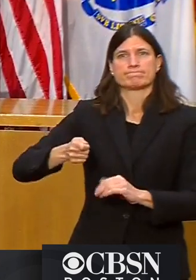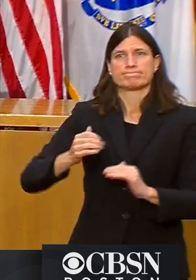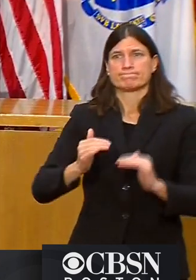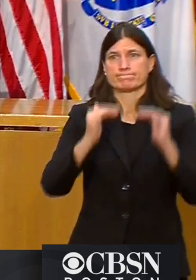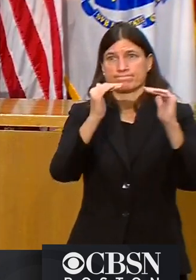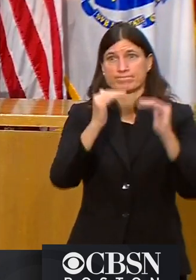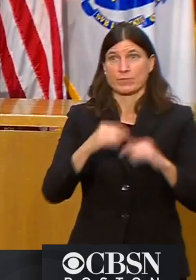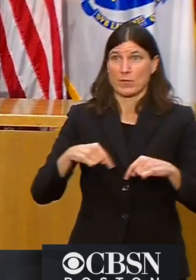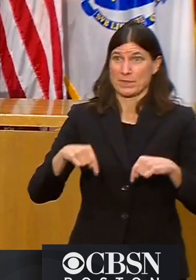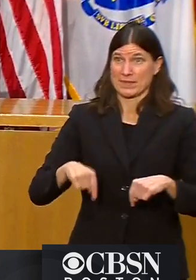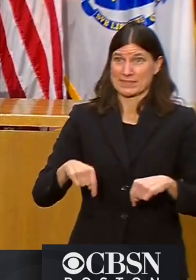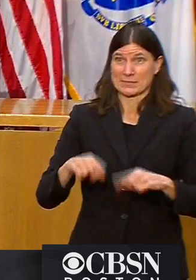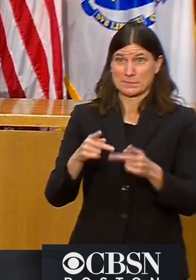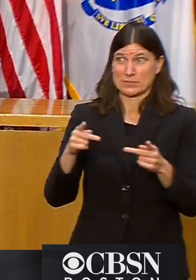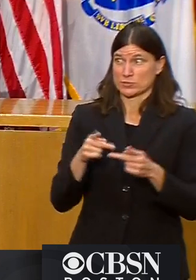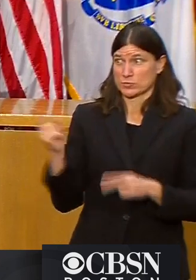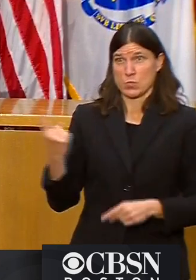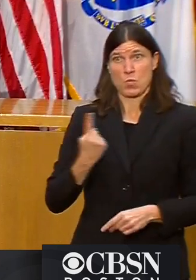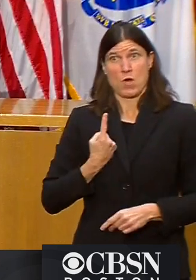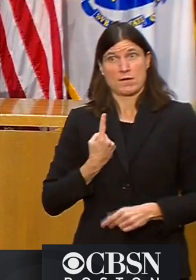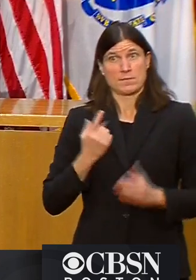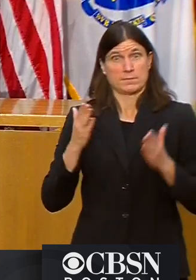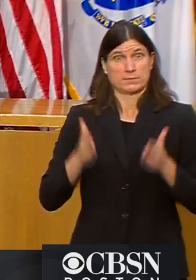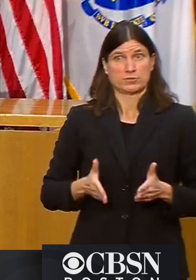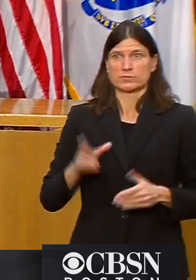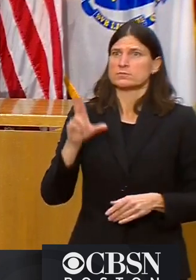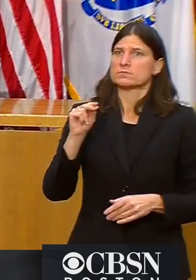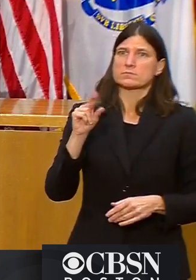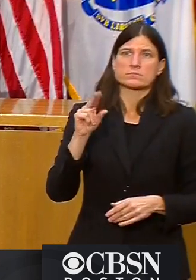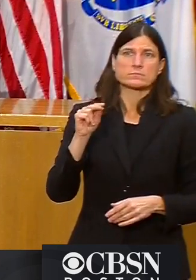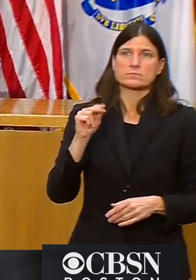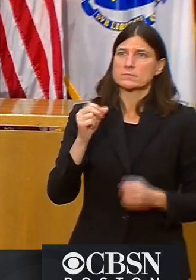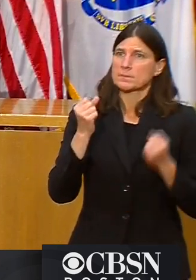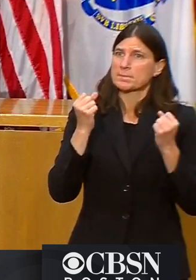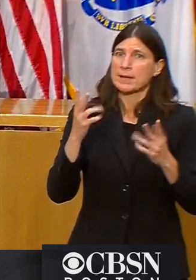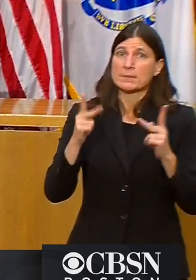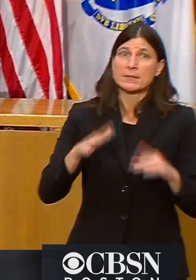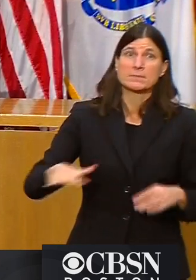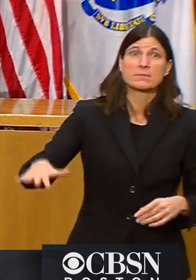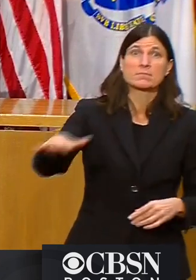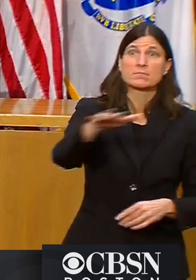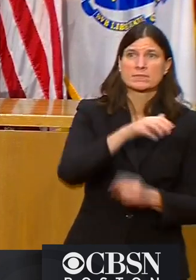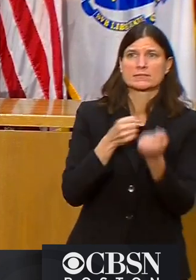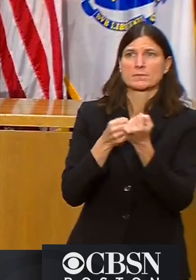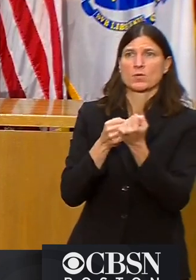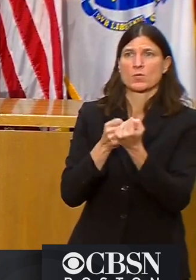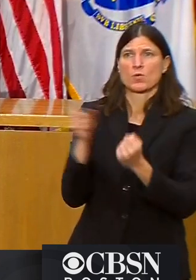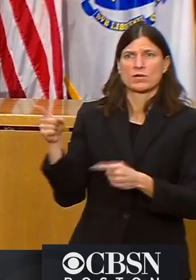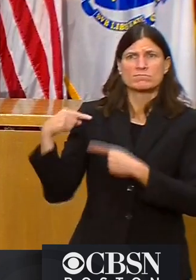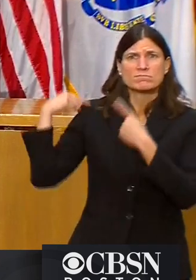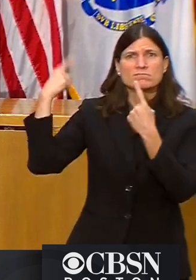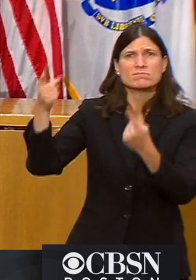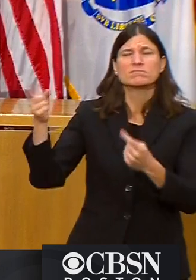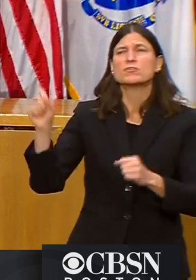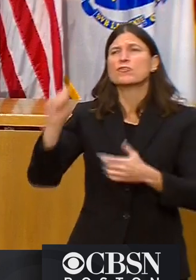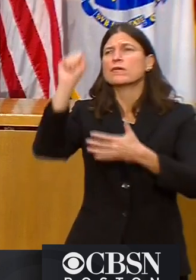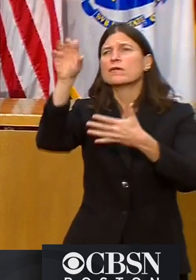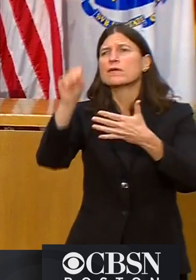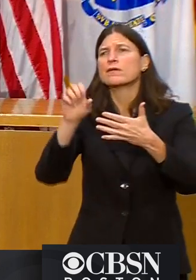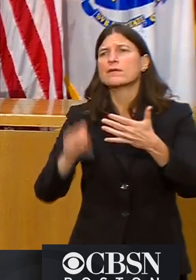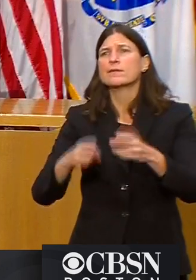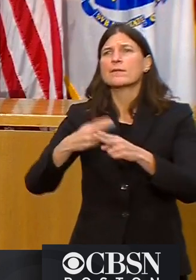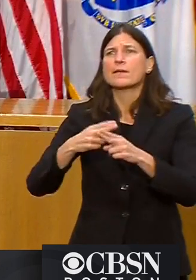Court by yourself. There are far too many people for me to name that helped to get me to this